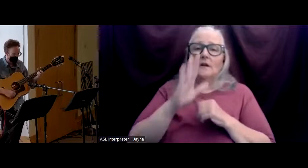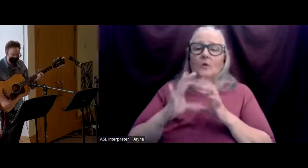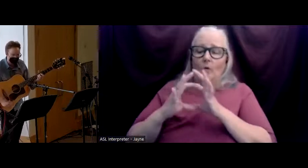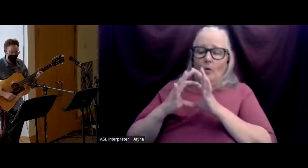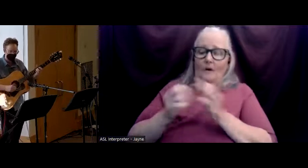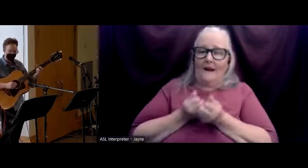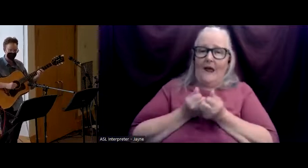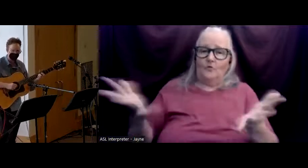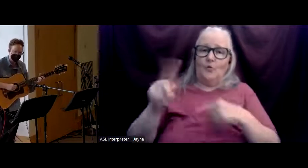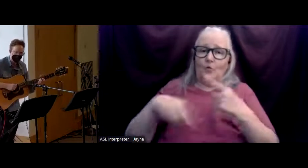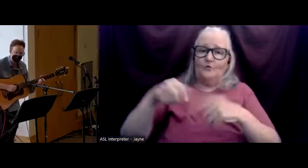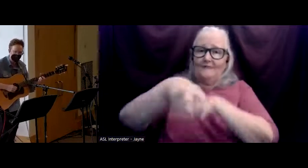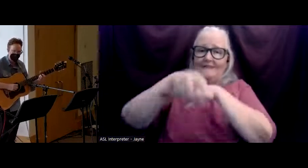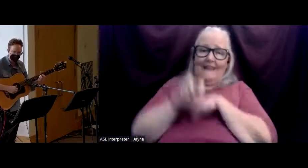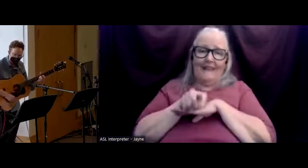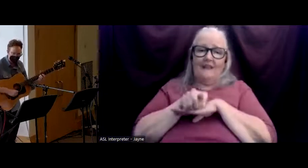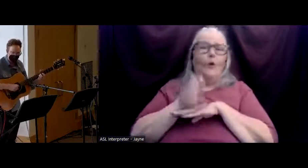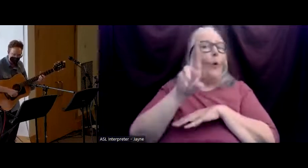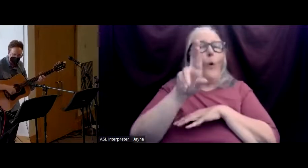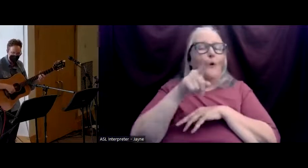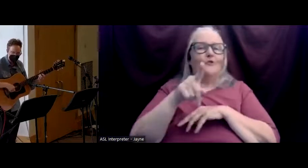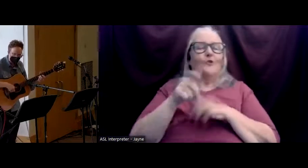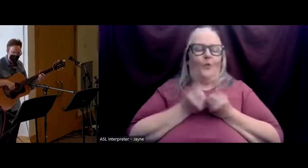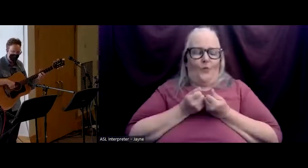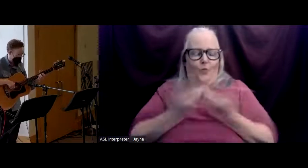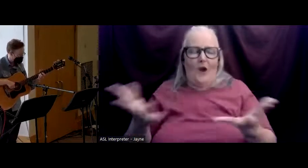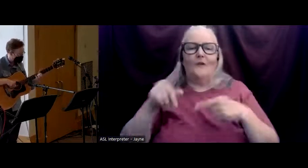are they worn out in the seat or are they worn out?